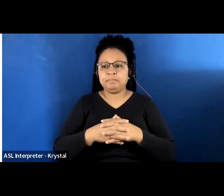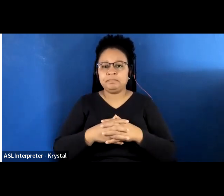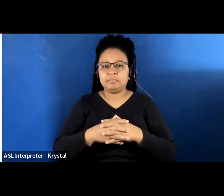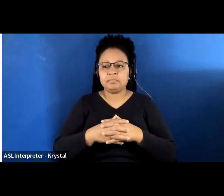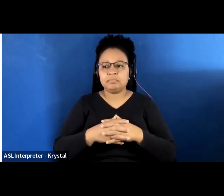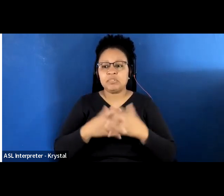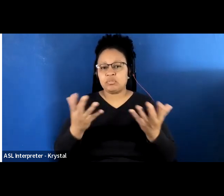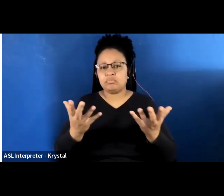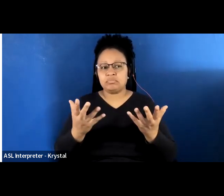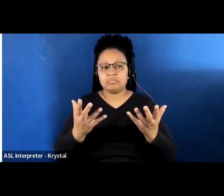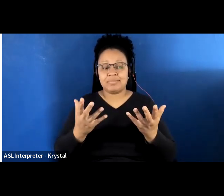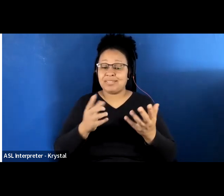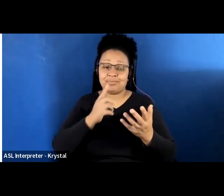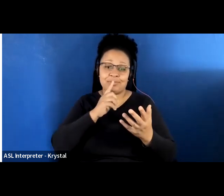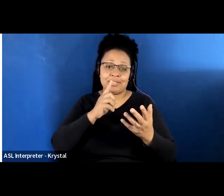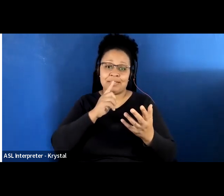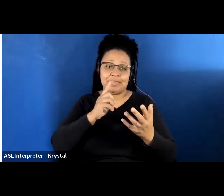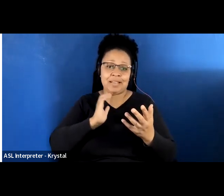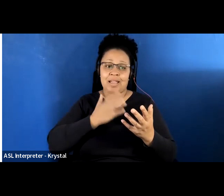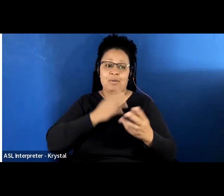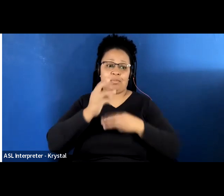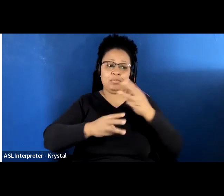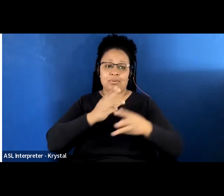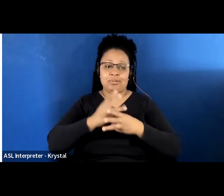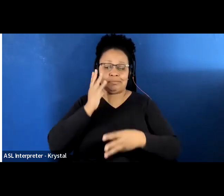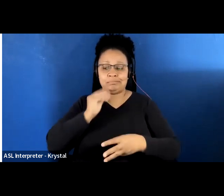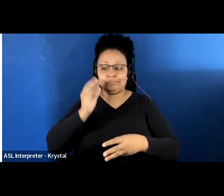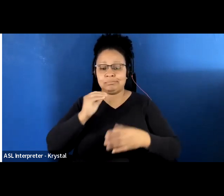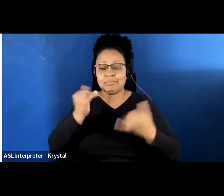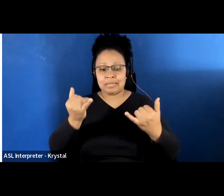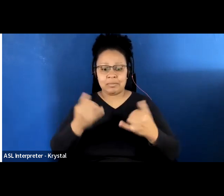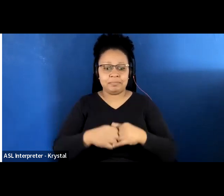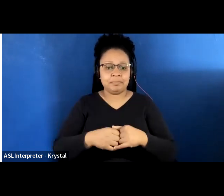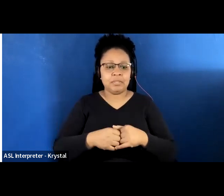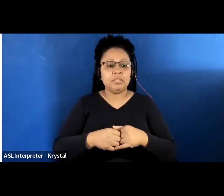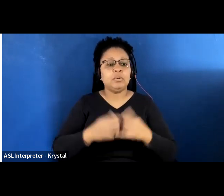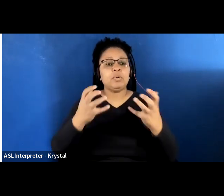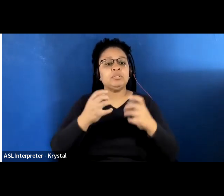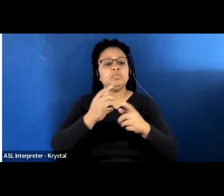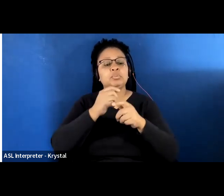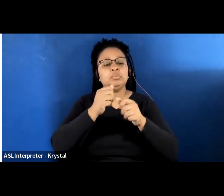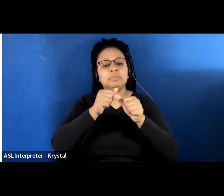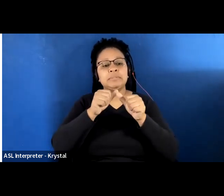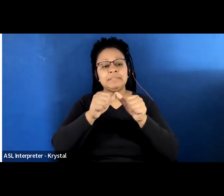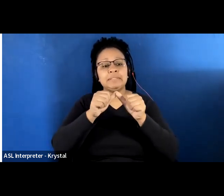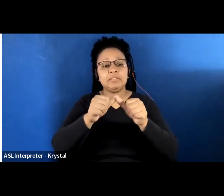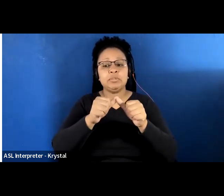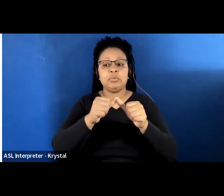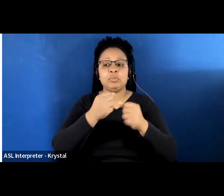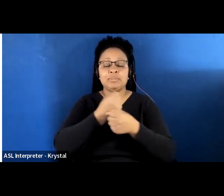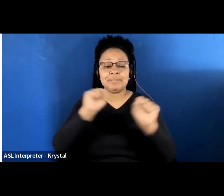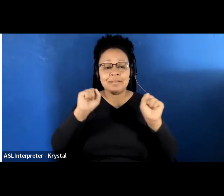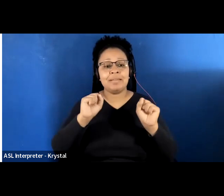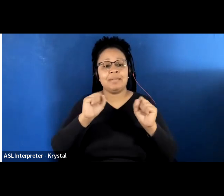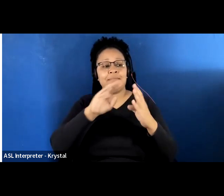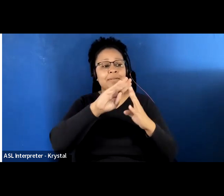that's just a reality for all of us, I think. To maintain a safe environment if you're working in homes or out